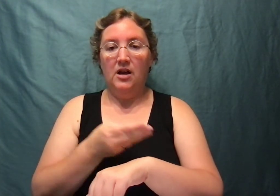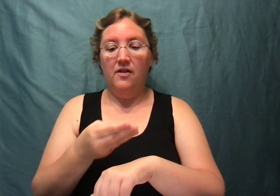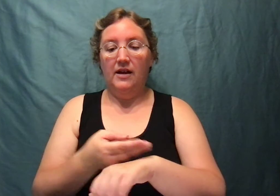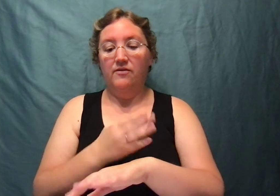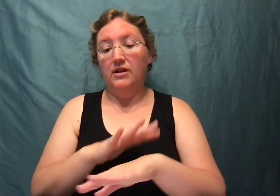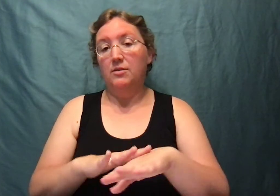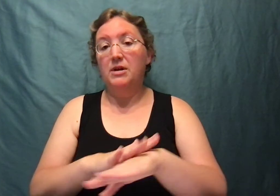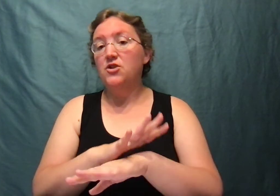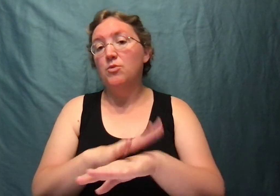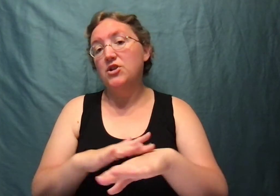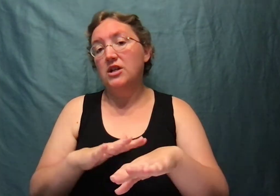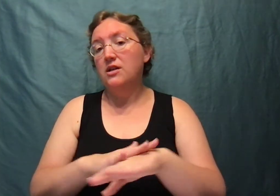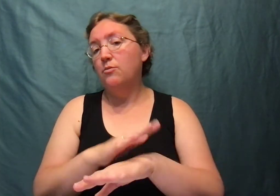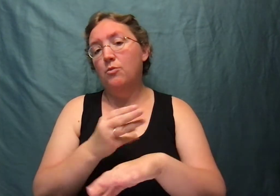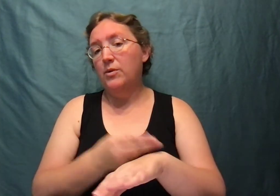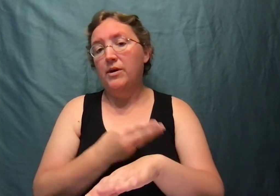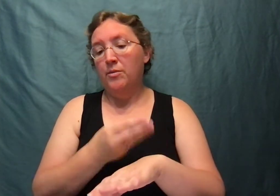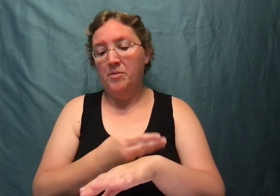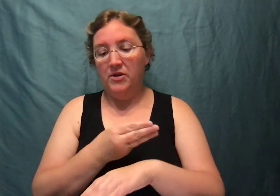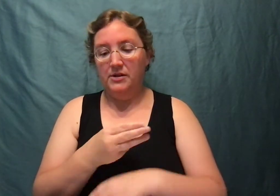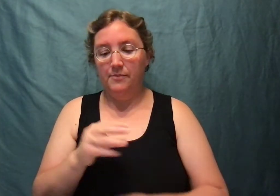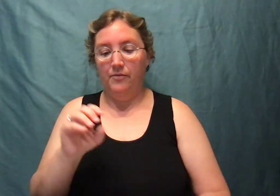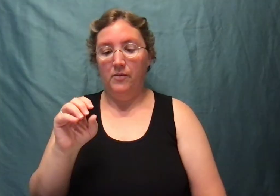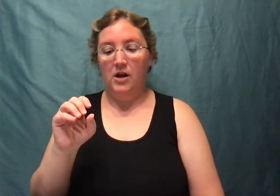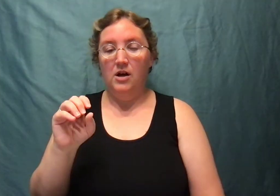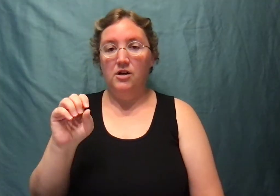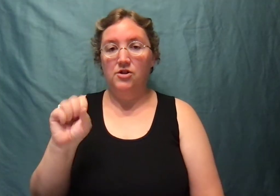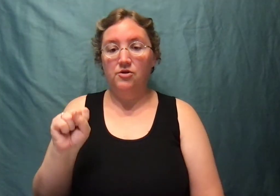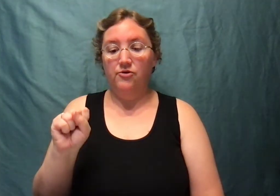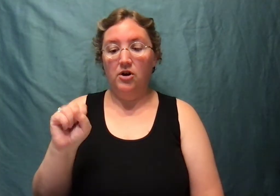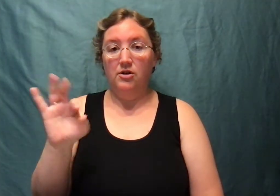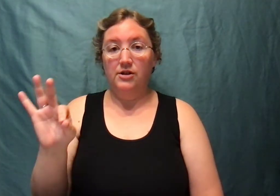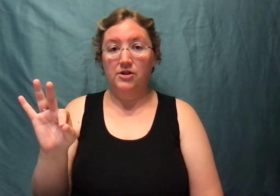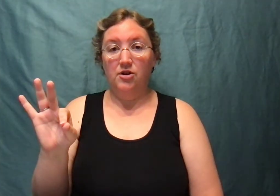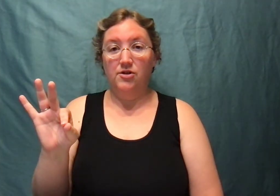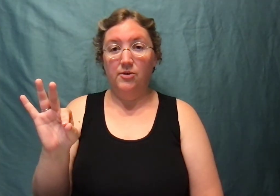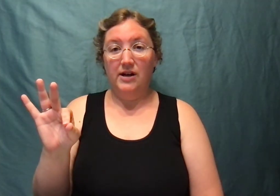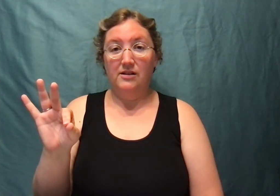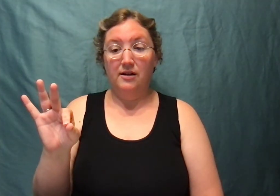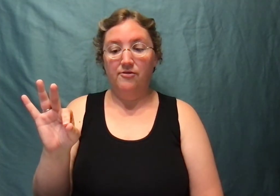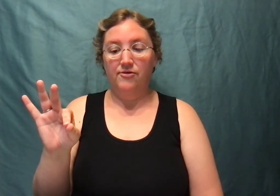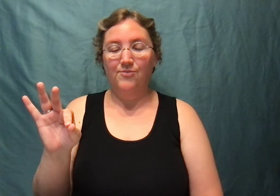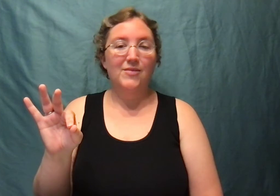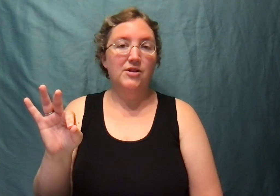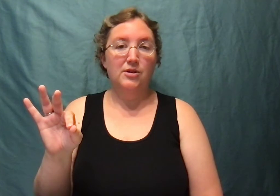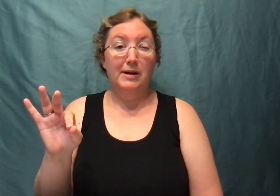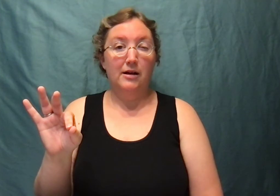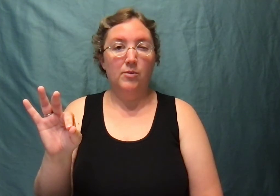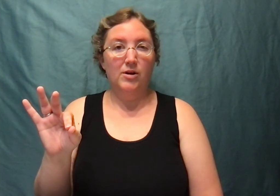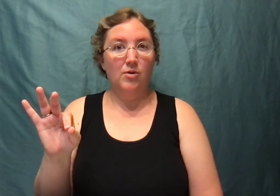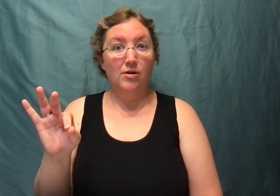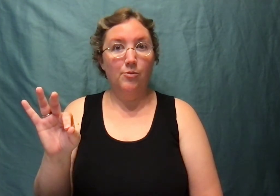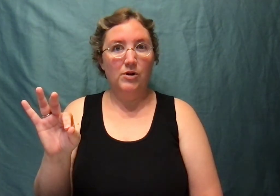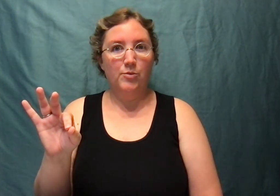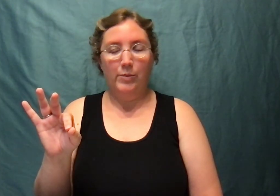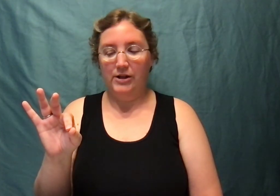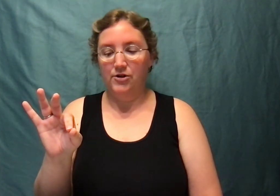Think of like the beach rushing in, one way to remember this. Sioux Falls is also SF, so depending on where you are, which place you're talking